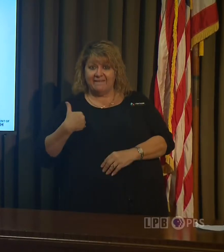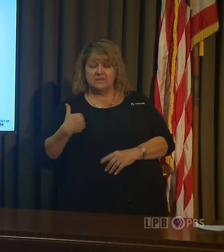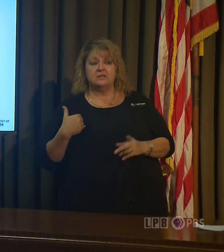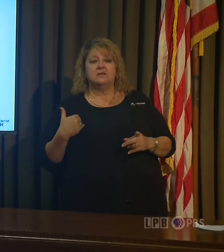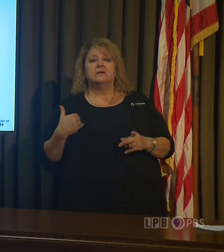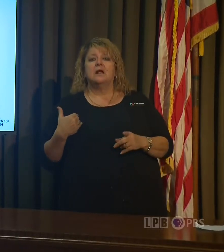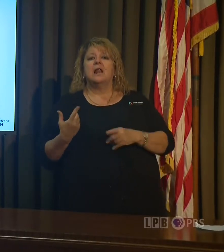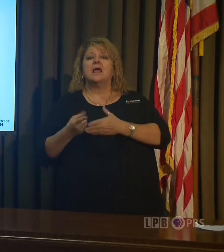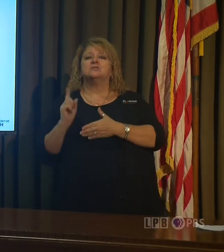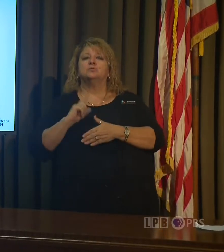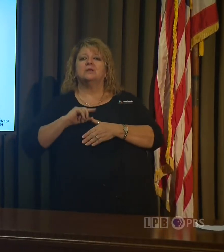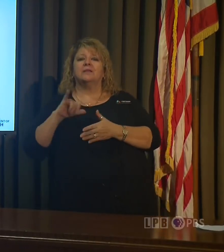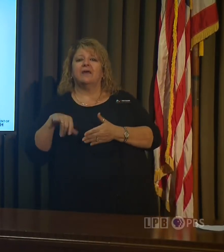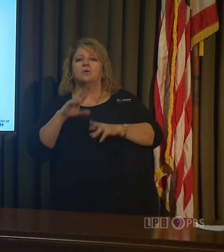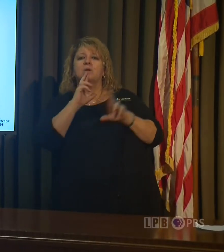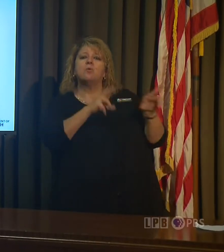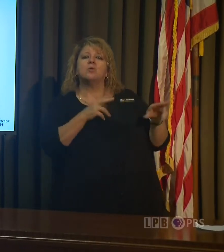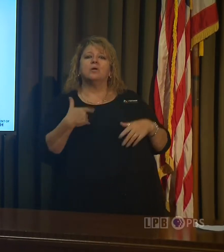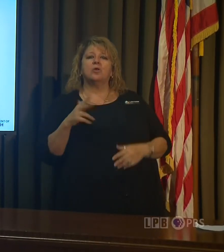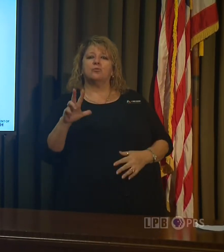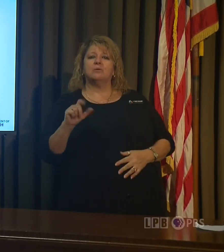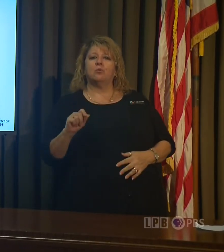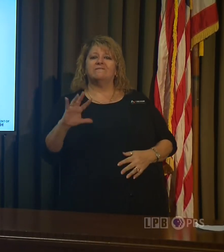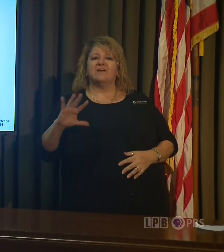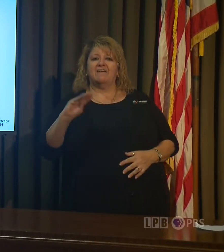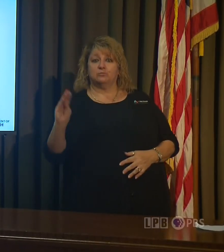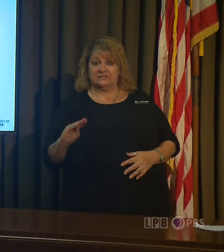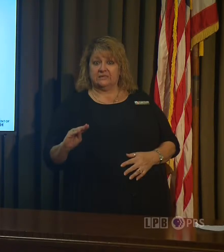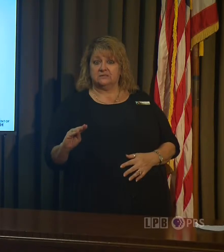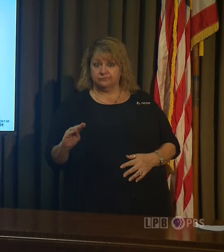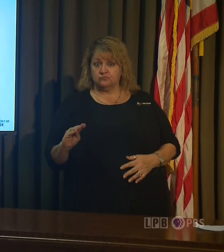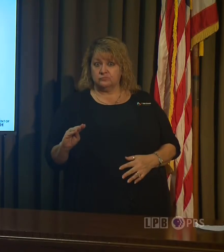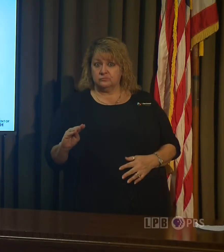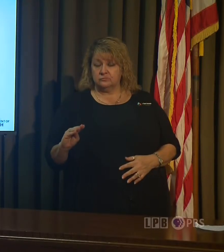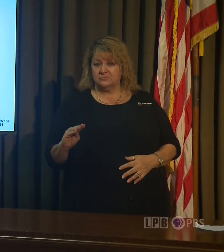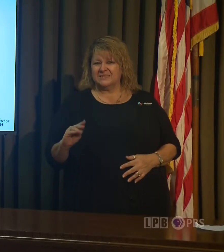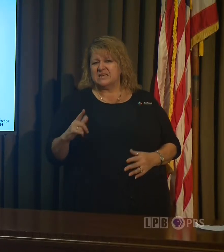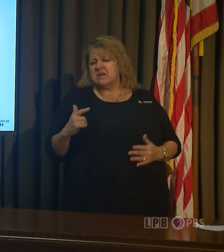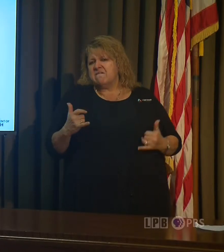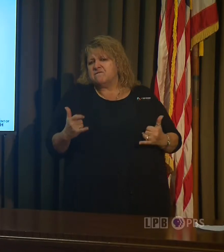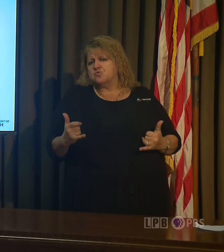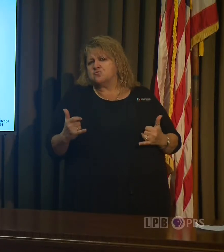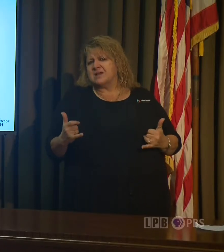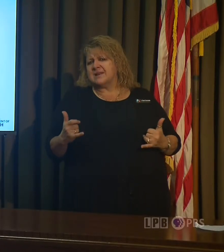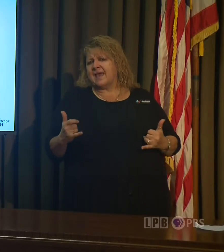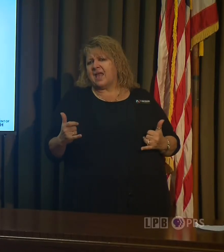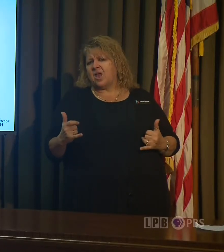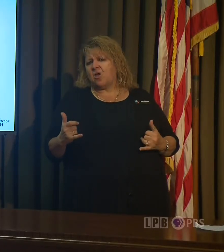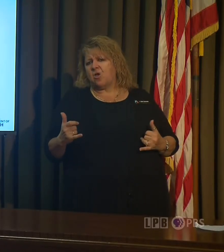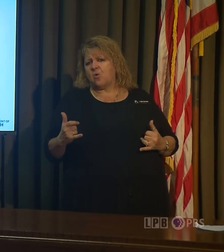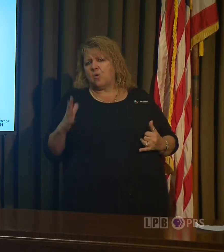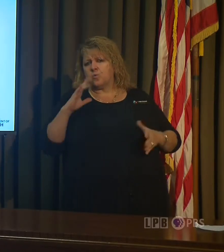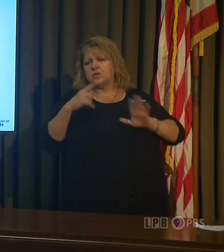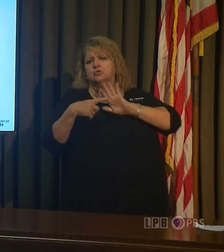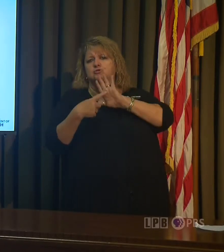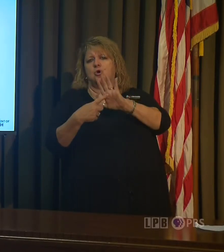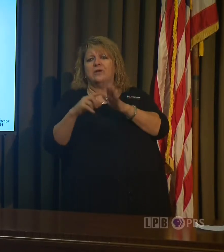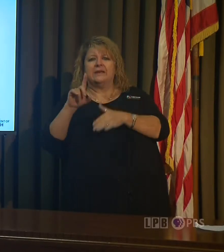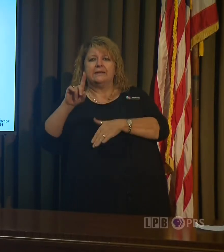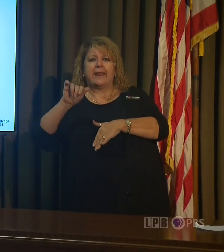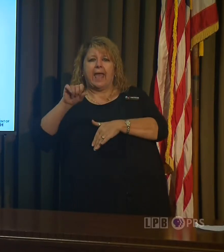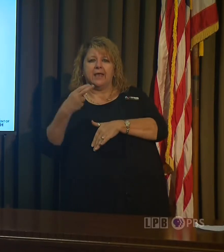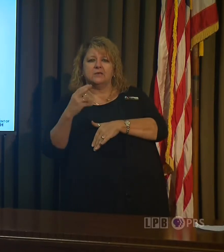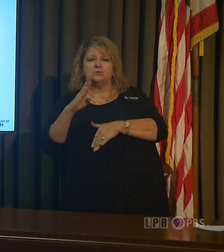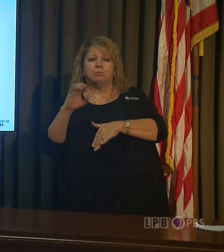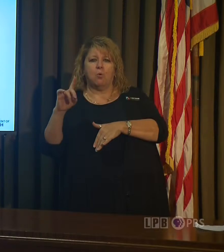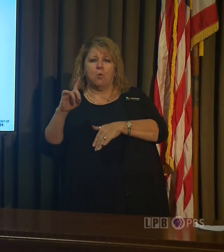our result to be 3.5%. As of now, and this will be reflected in the dashboard update